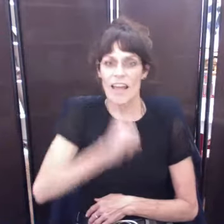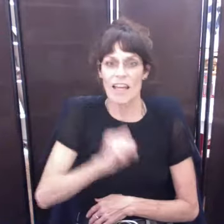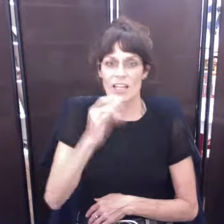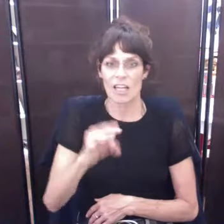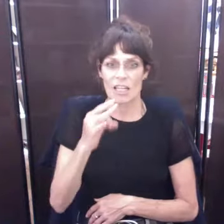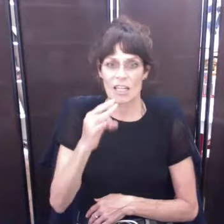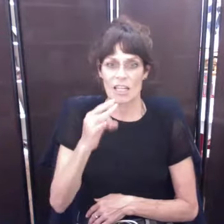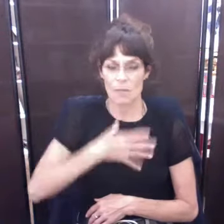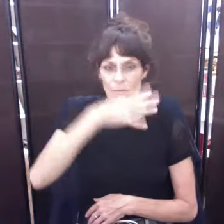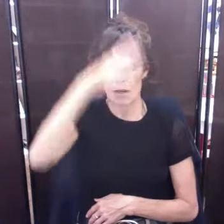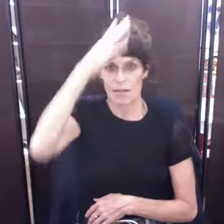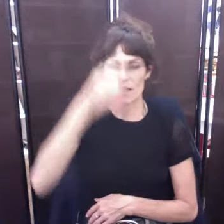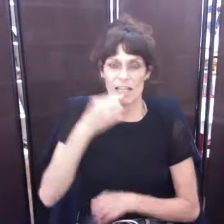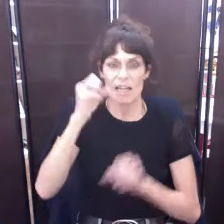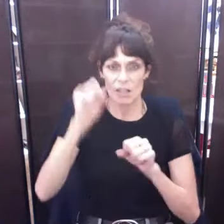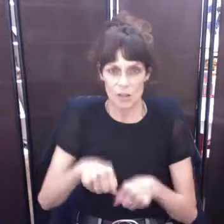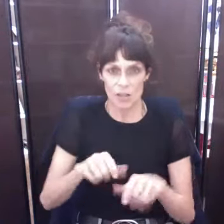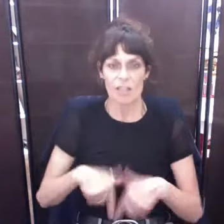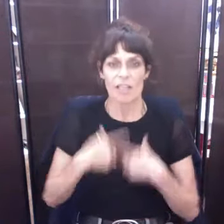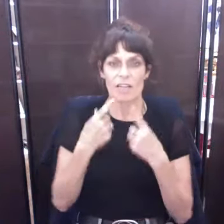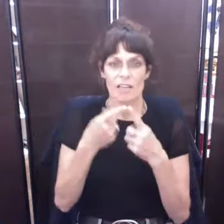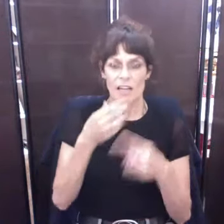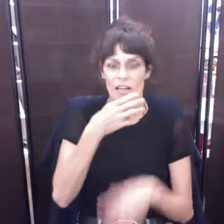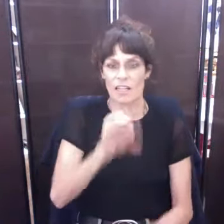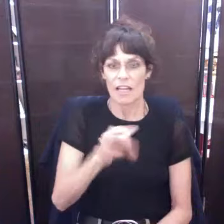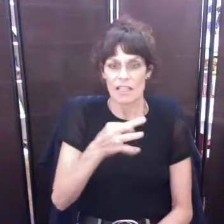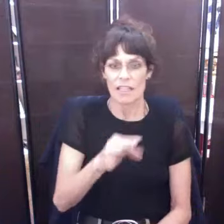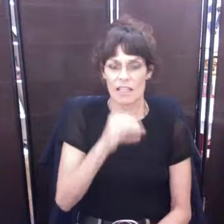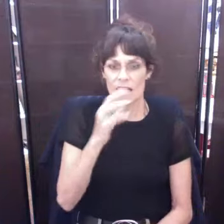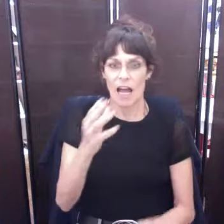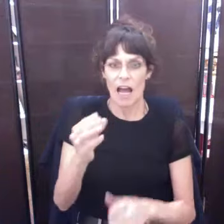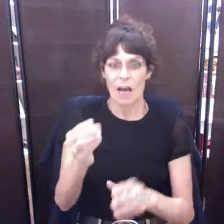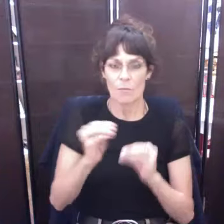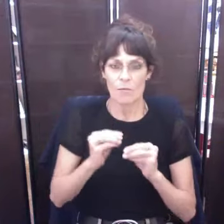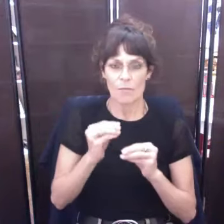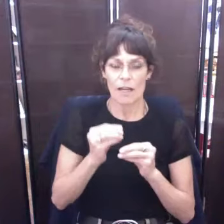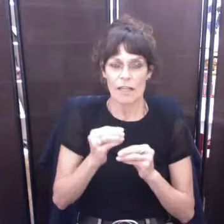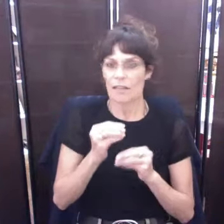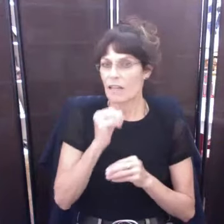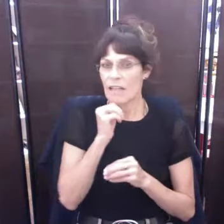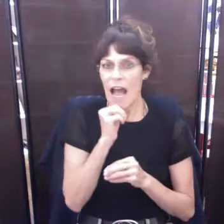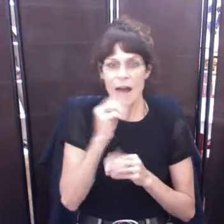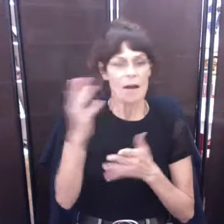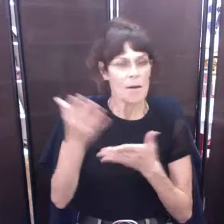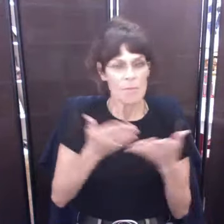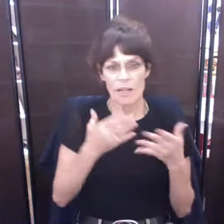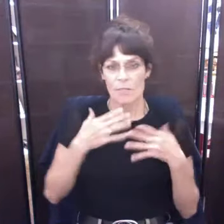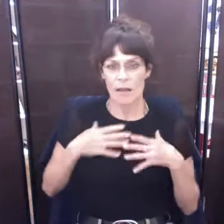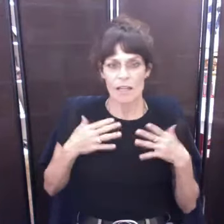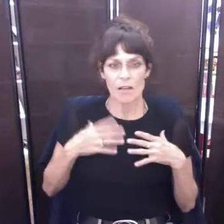said I could live with them until I'm 19, never to return. They couldn't bring my clothes in because they were filled with bugs. I was living like a pig. I had cockroaches in